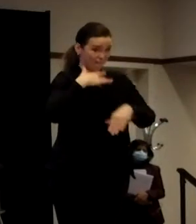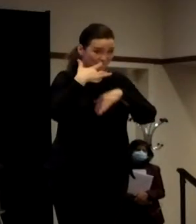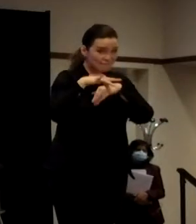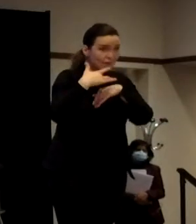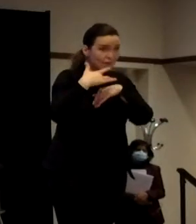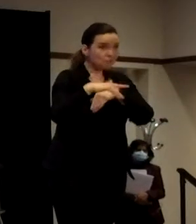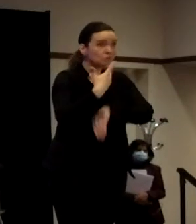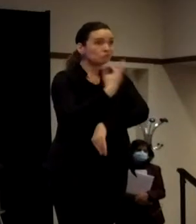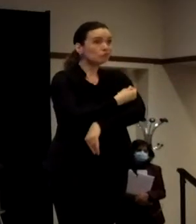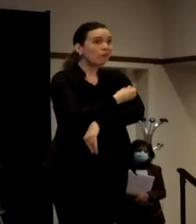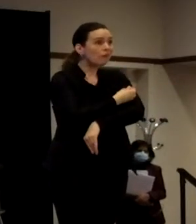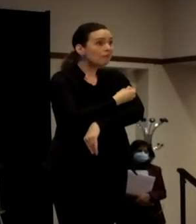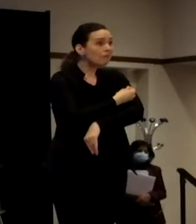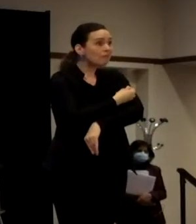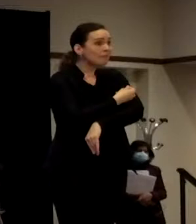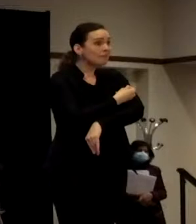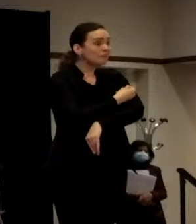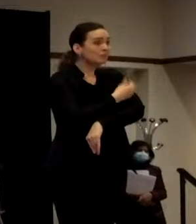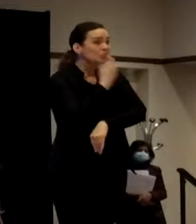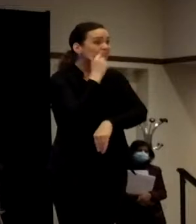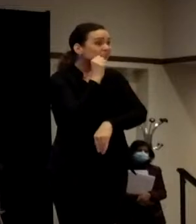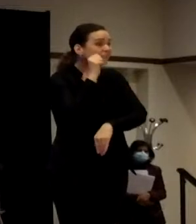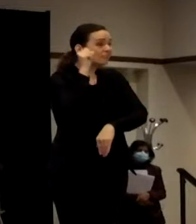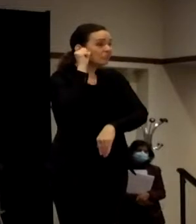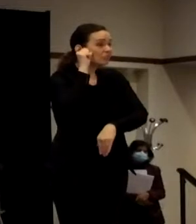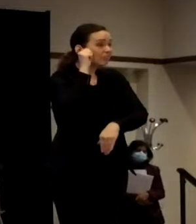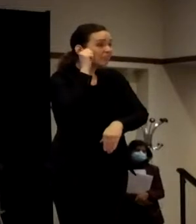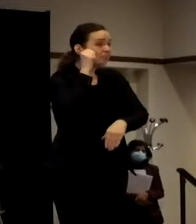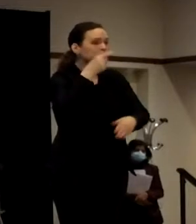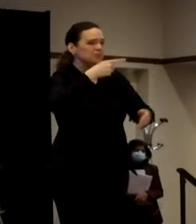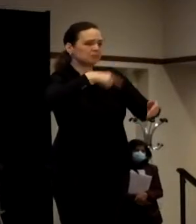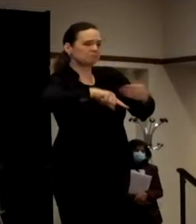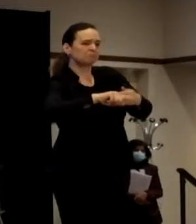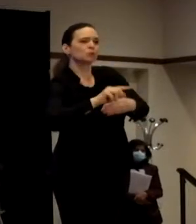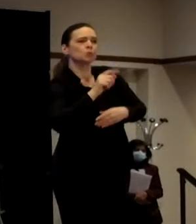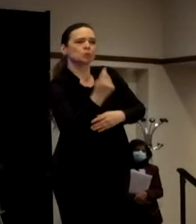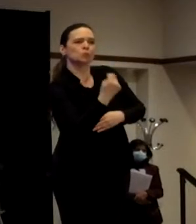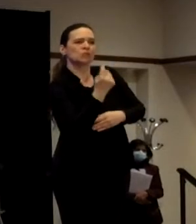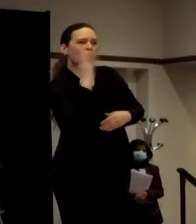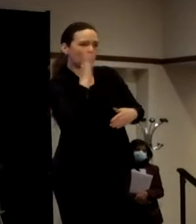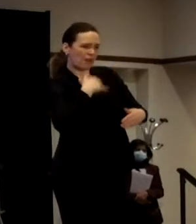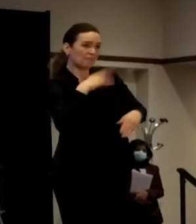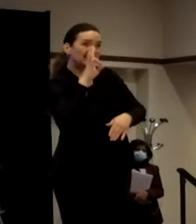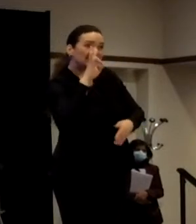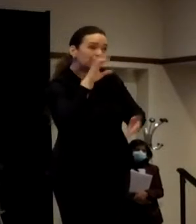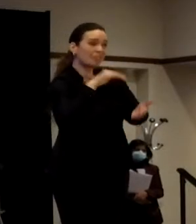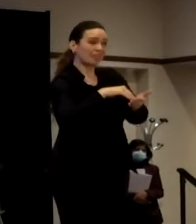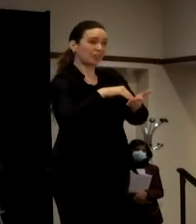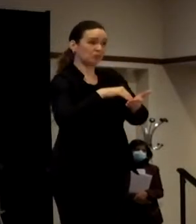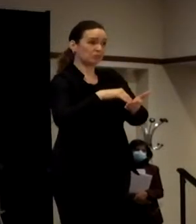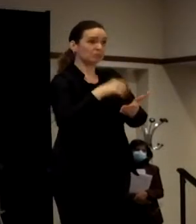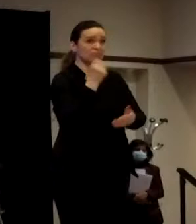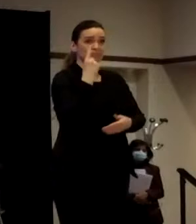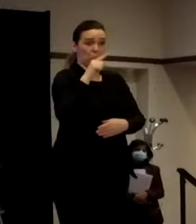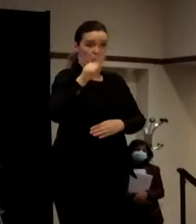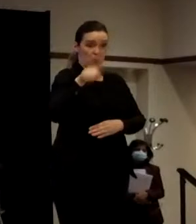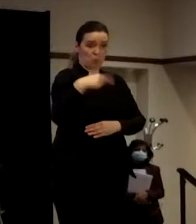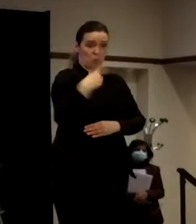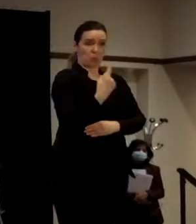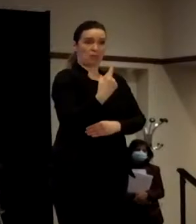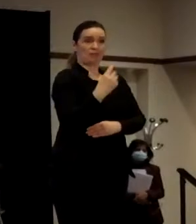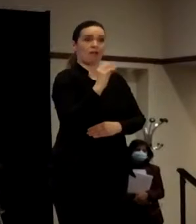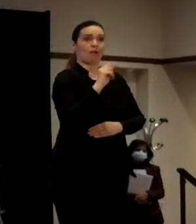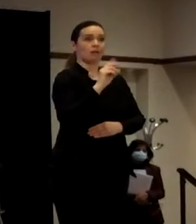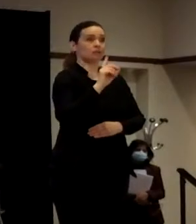to next Tuesday. So again, that's just us. We've seen recently the state fairgrounds, let alone